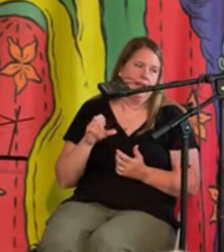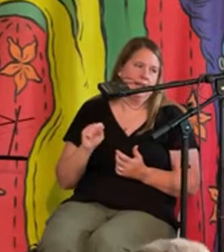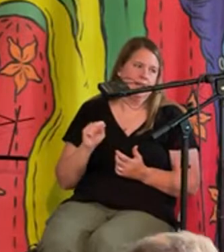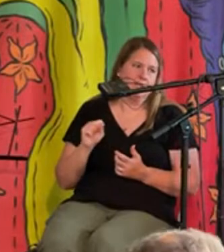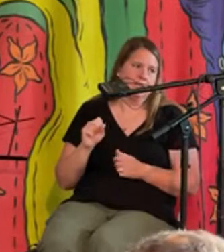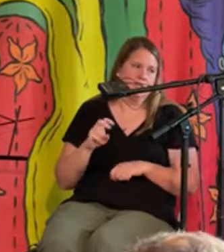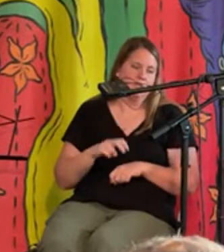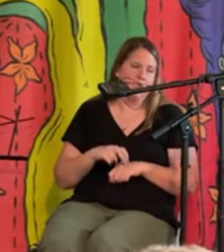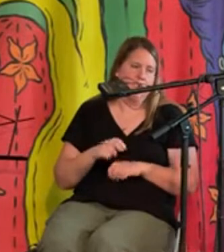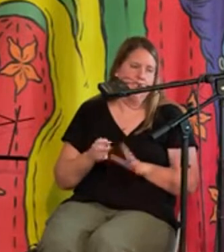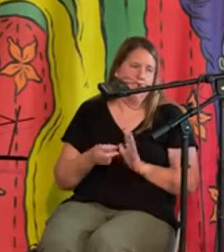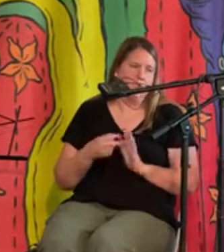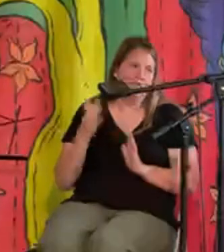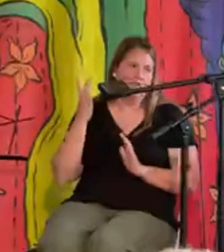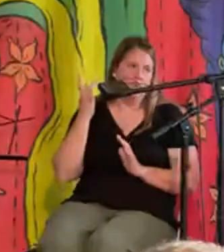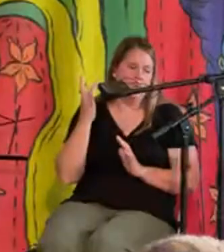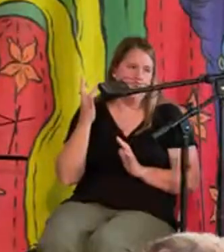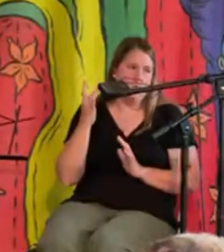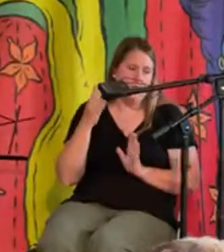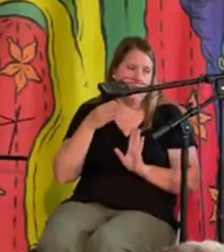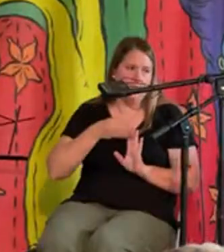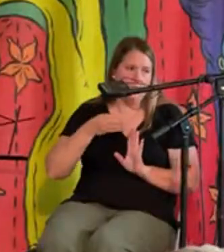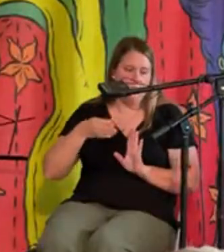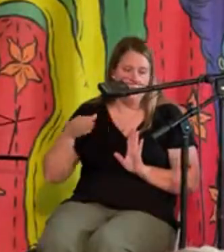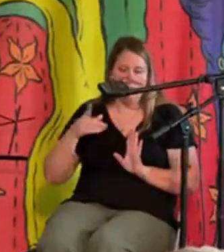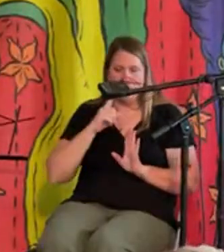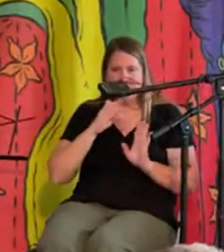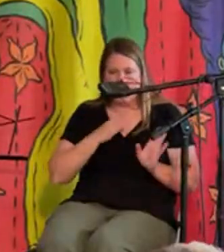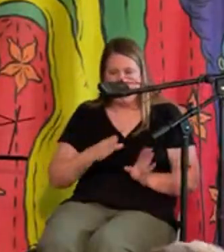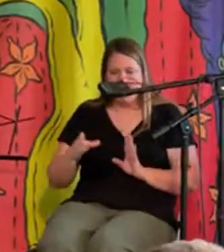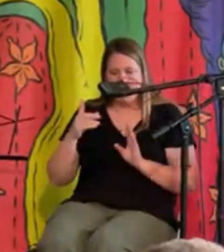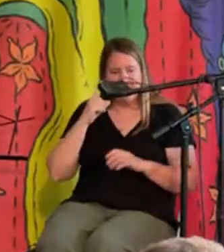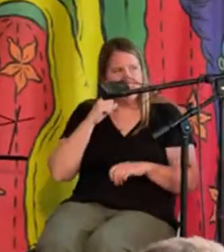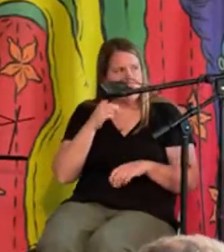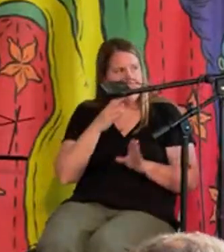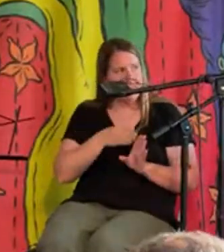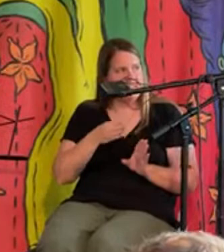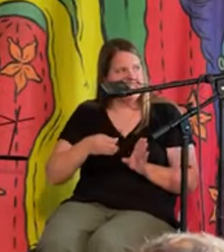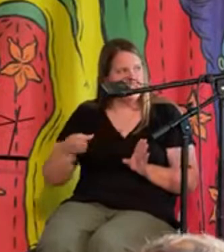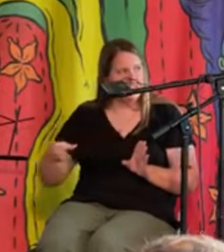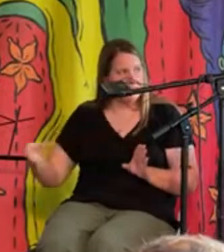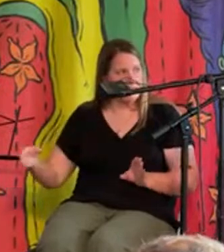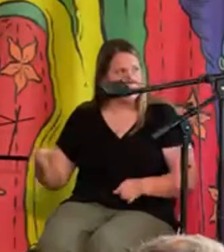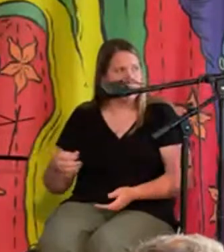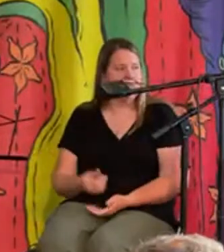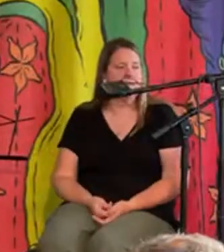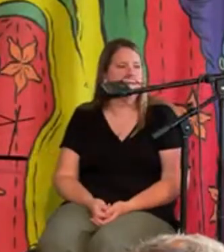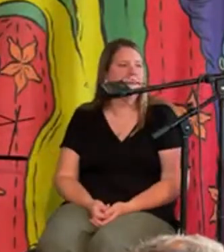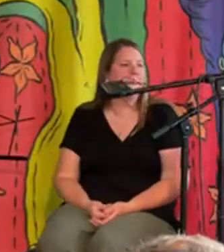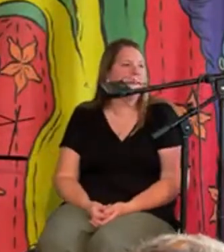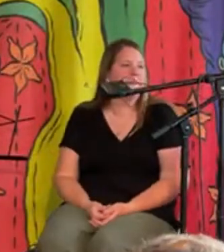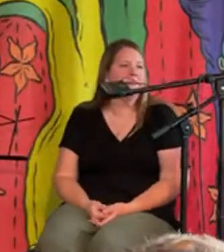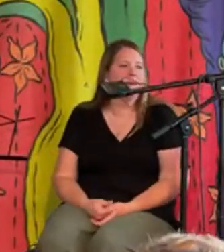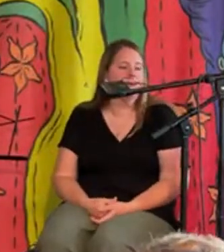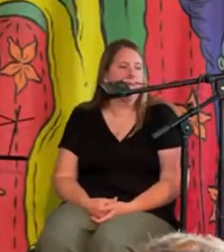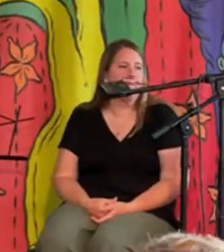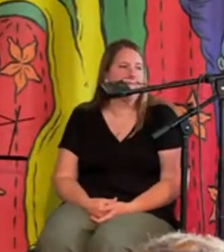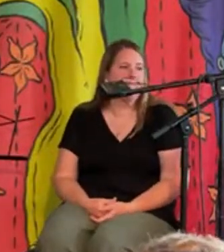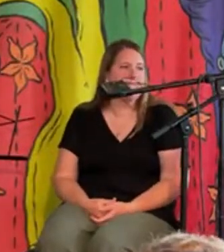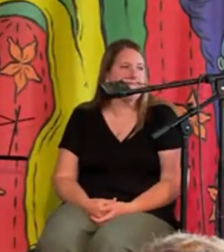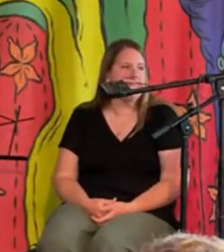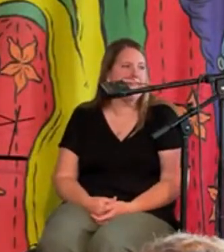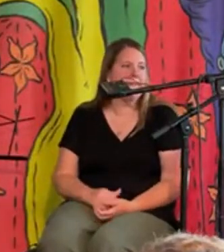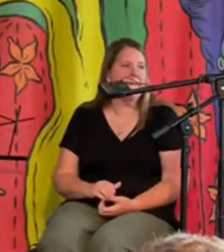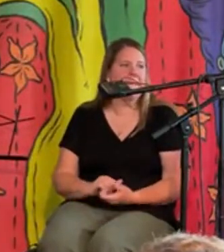there? Was any kind of logic or plan for the sequence? How did you sequence the poems in